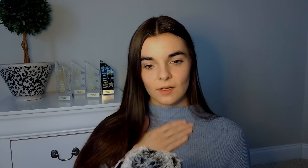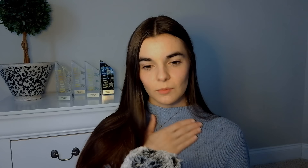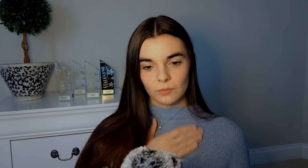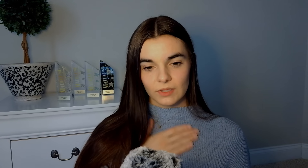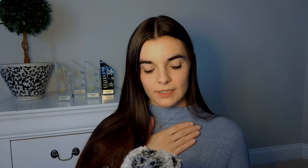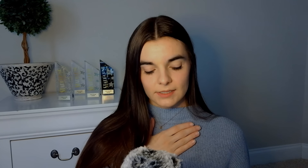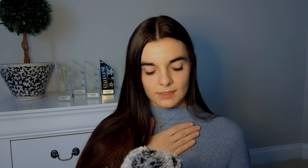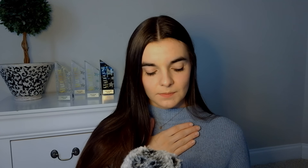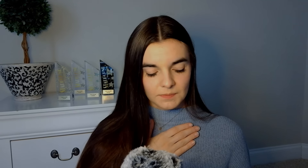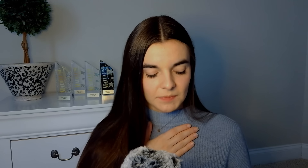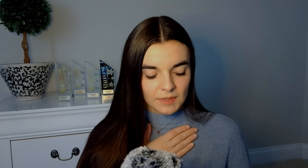Please.